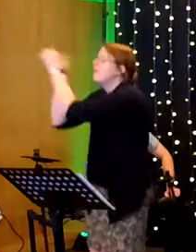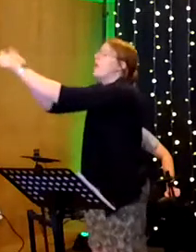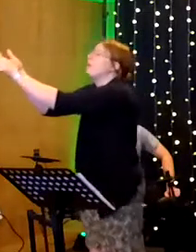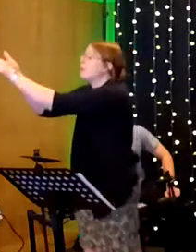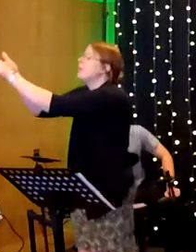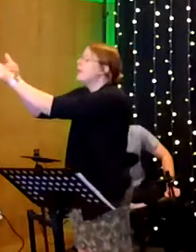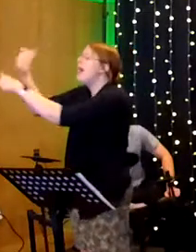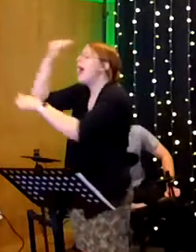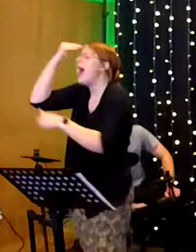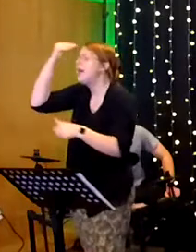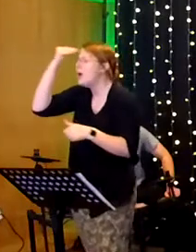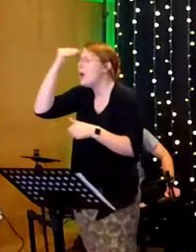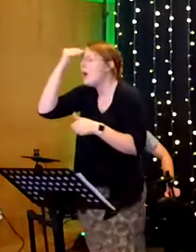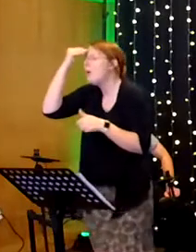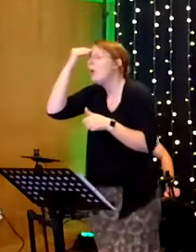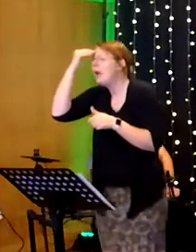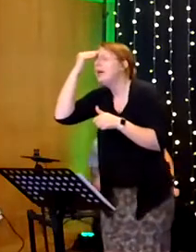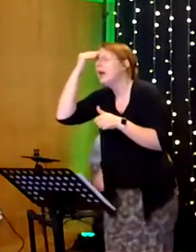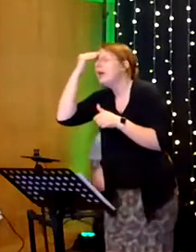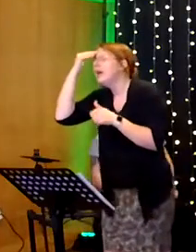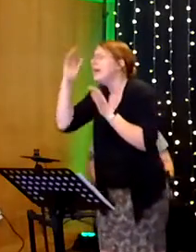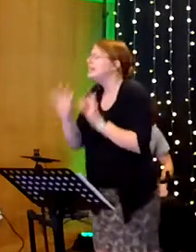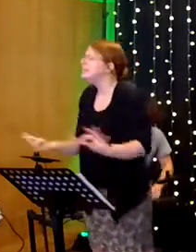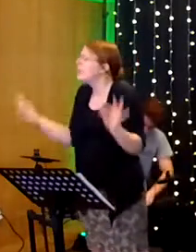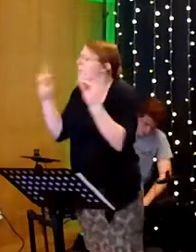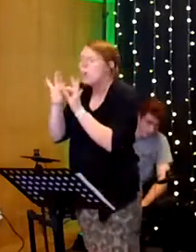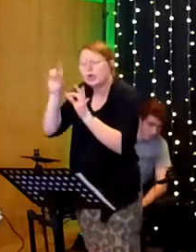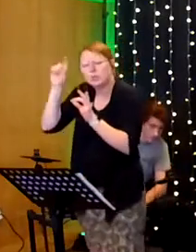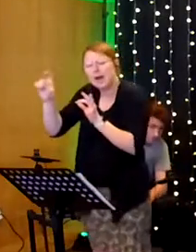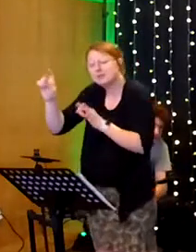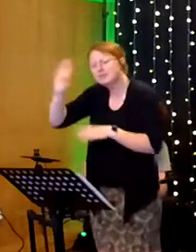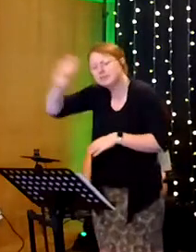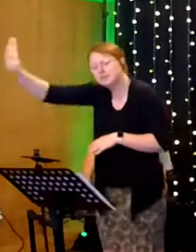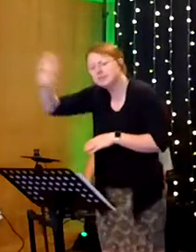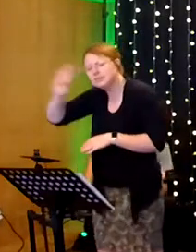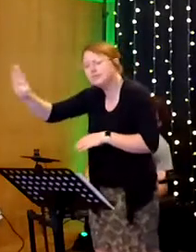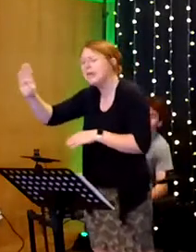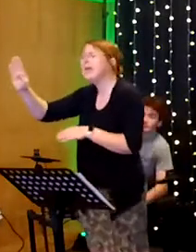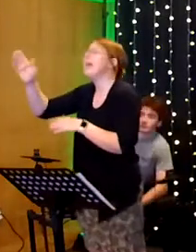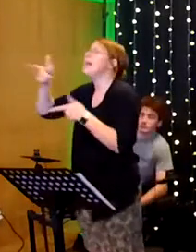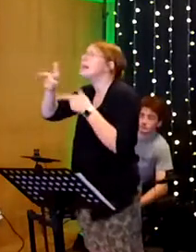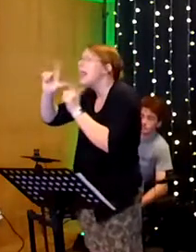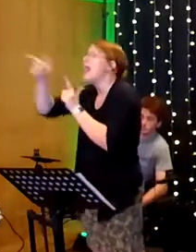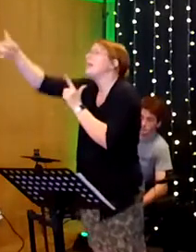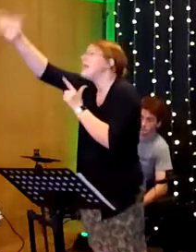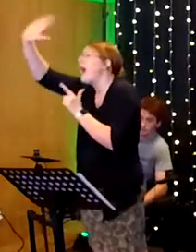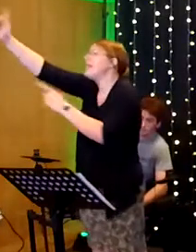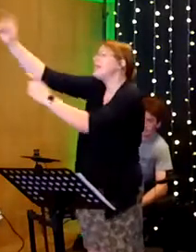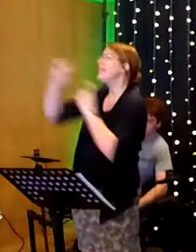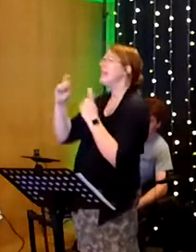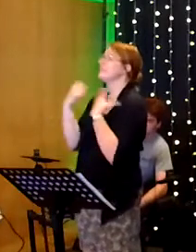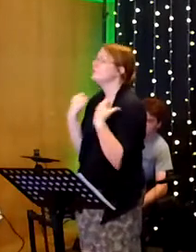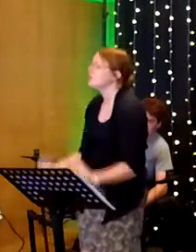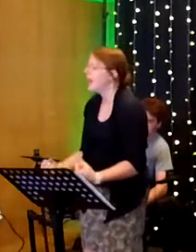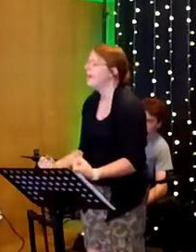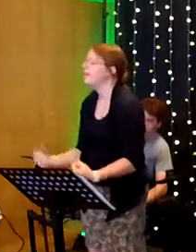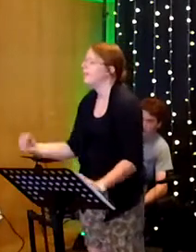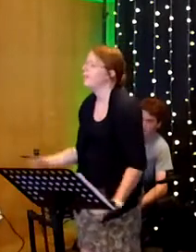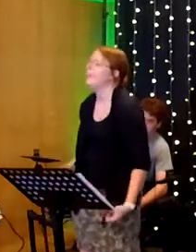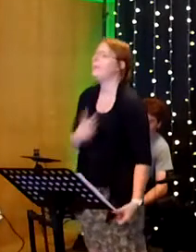In our time, but you got to grip to him. He's going to build that strength in you. He's going to bring that to you